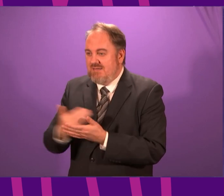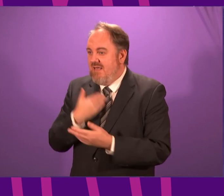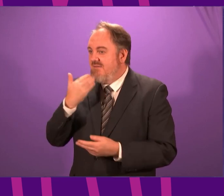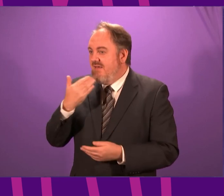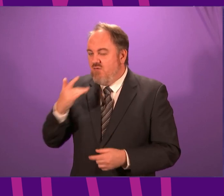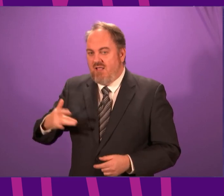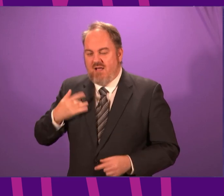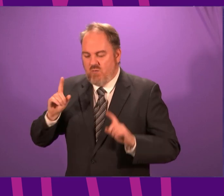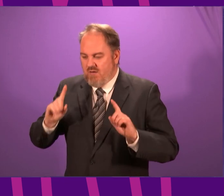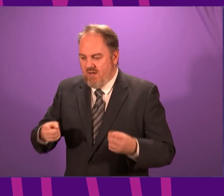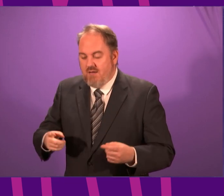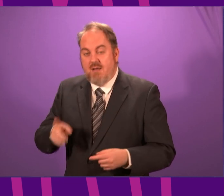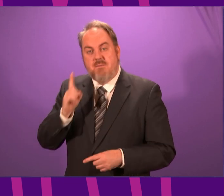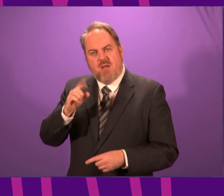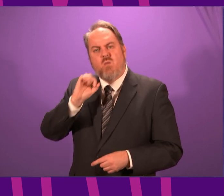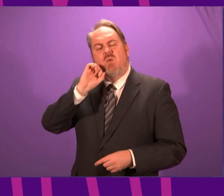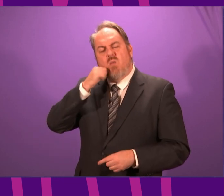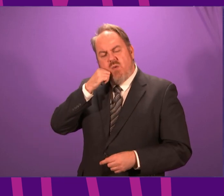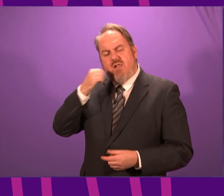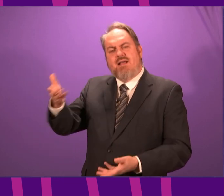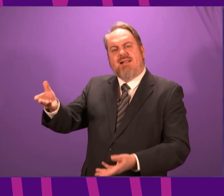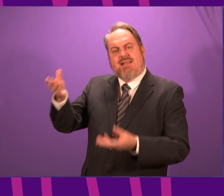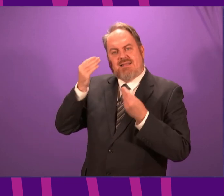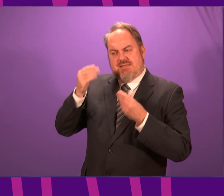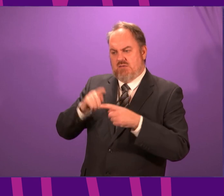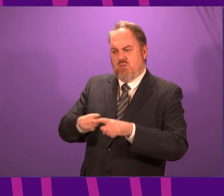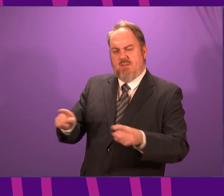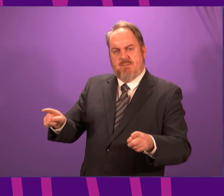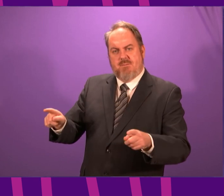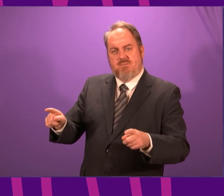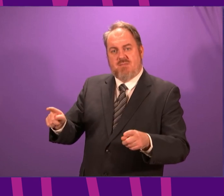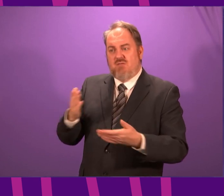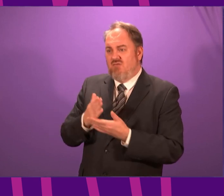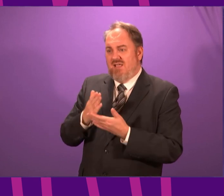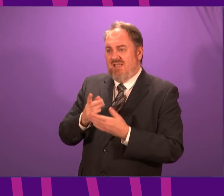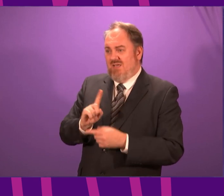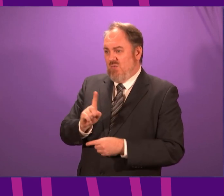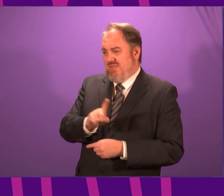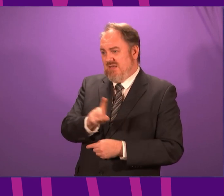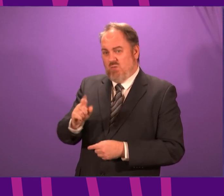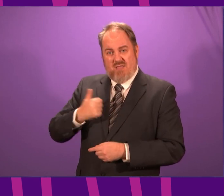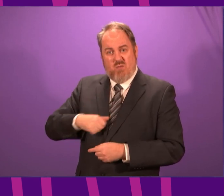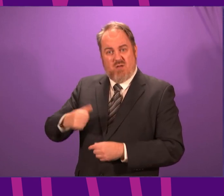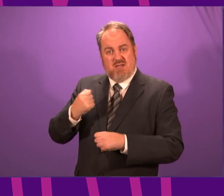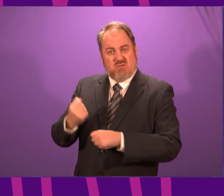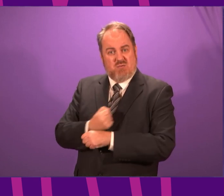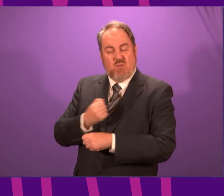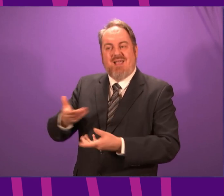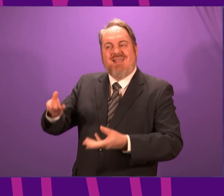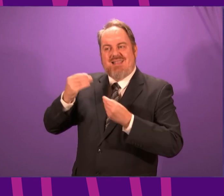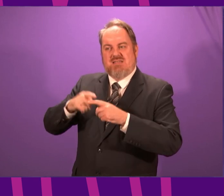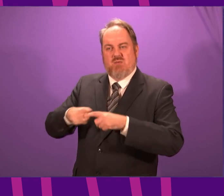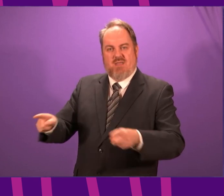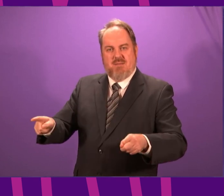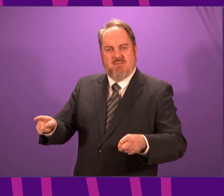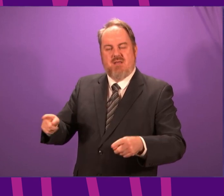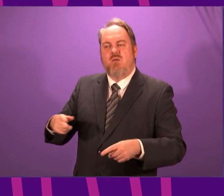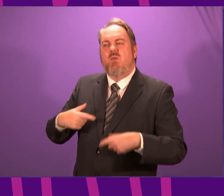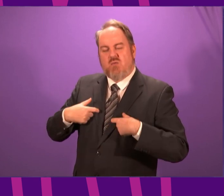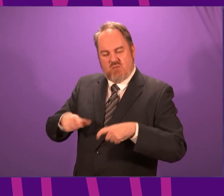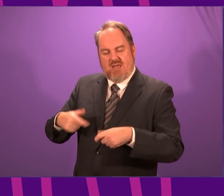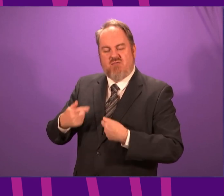problem, but we can and we will listen. And sometimes that is all people ask of their politicians. Today has been a good start. Let's keep